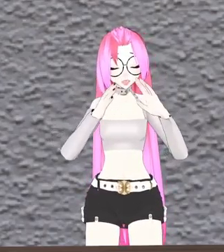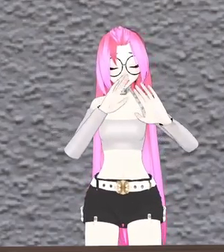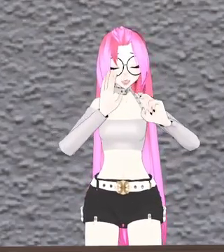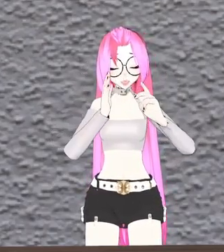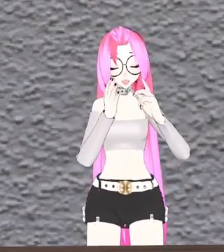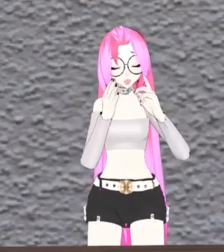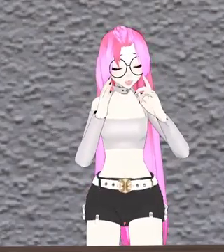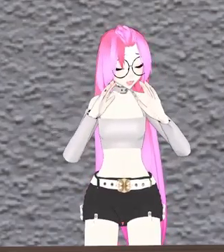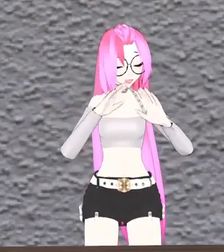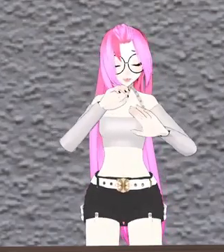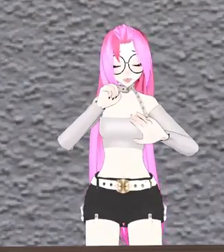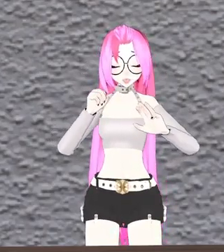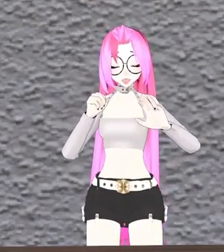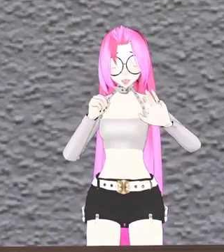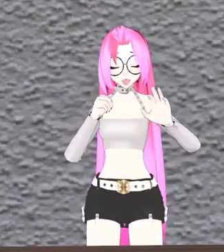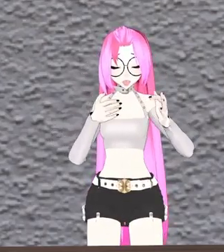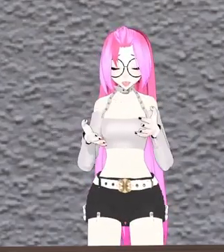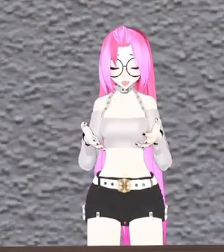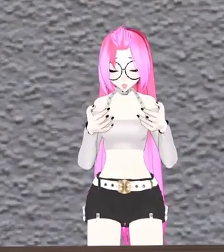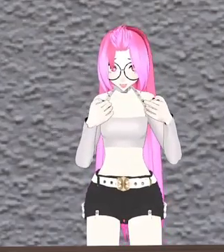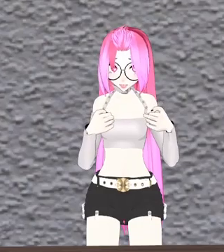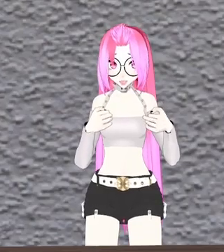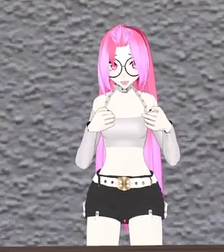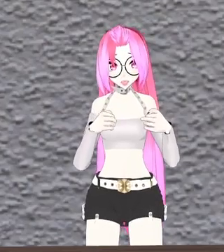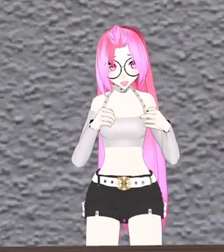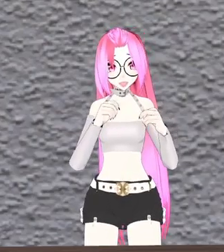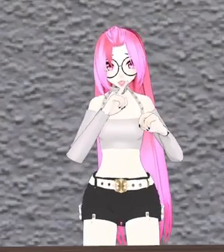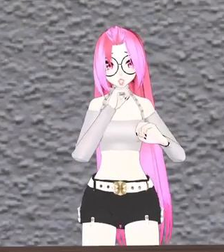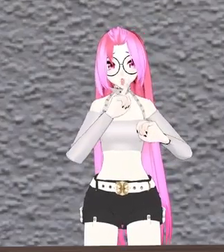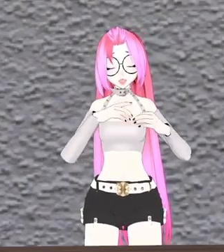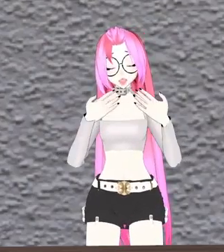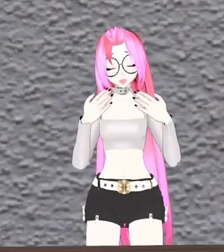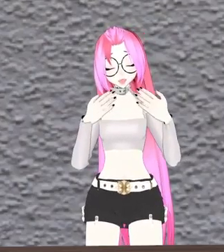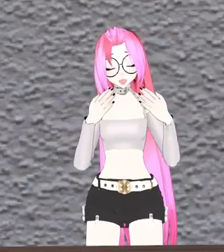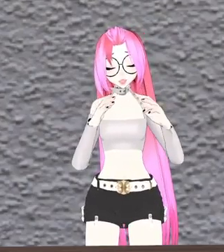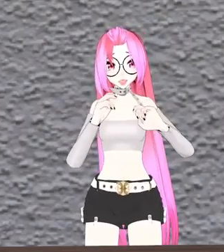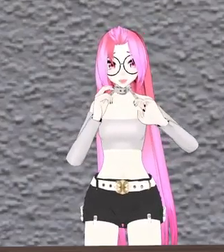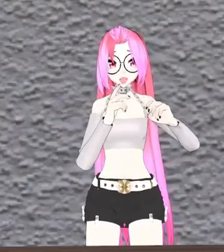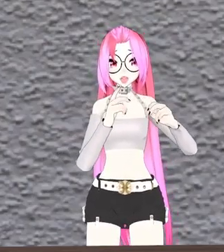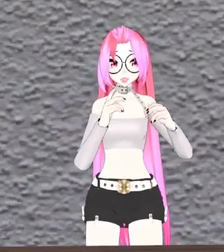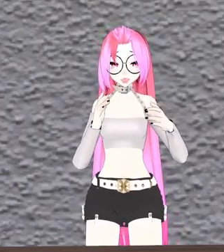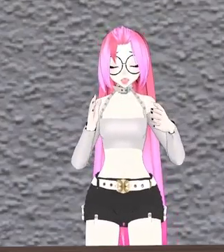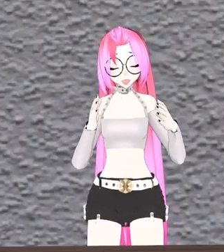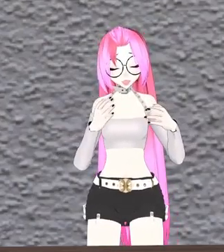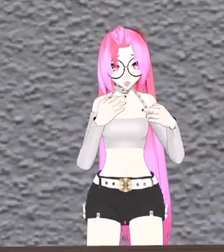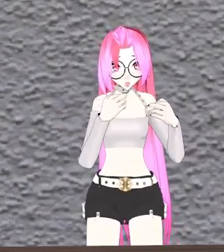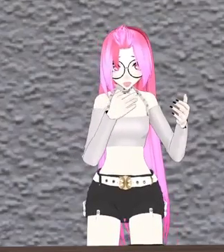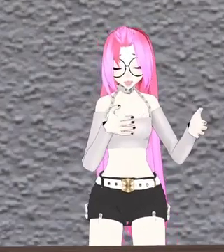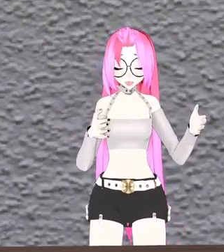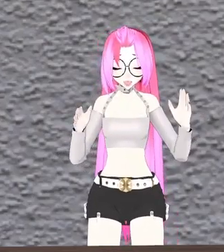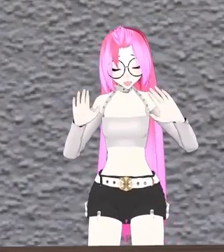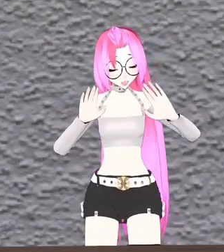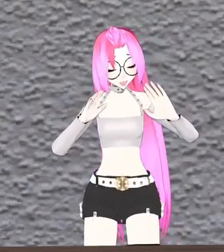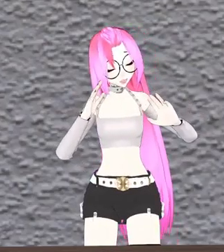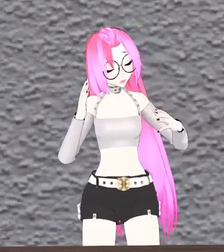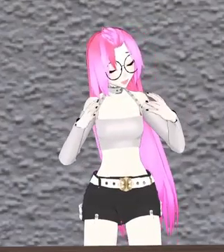deaf culture. And if you do ever get one, you should be really happy and honored that you are given one. And it's